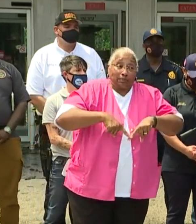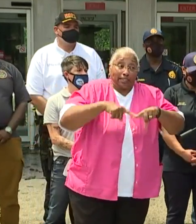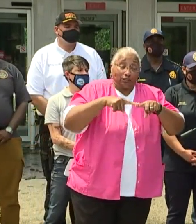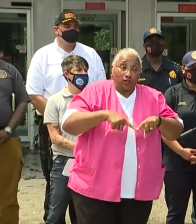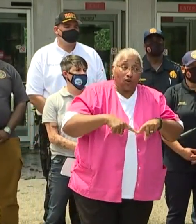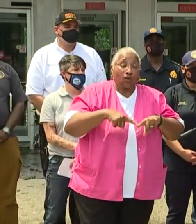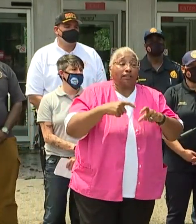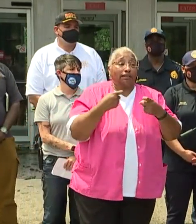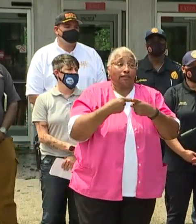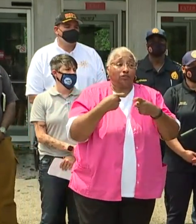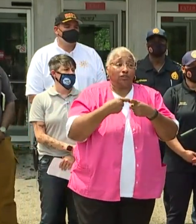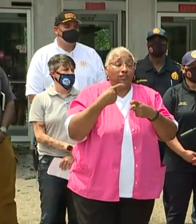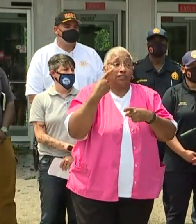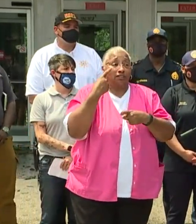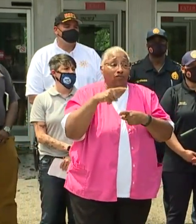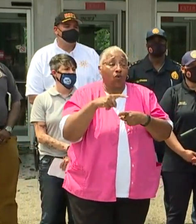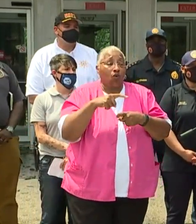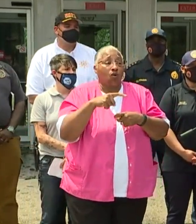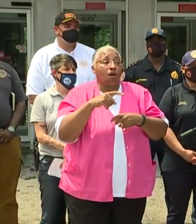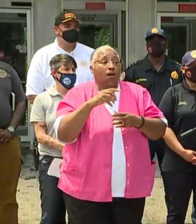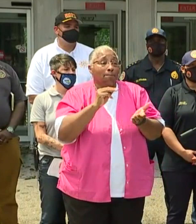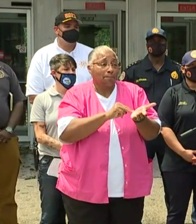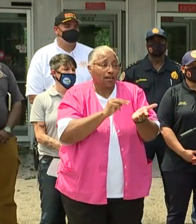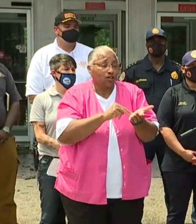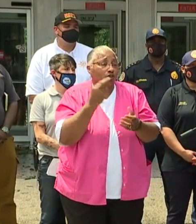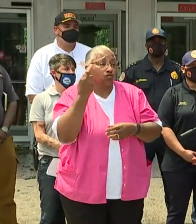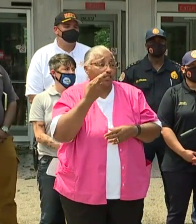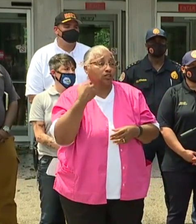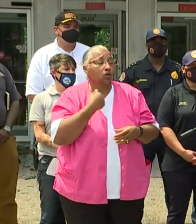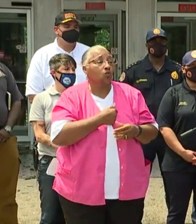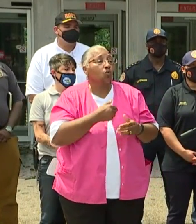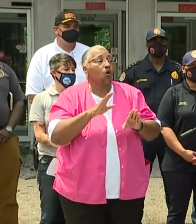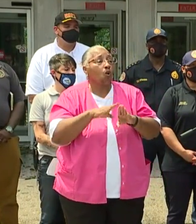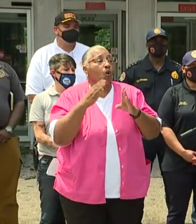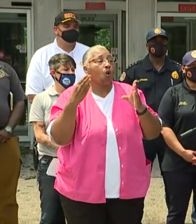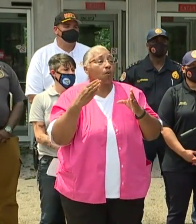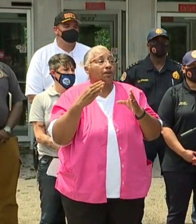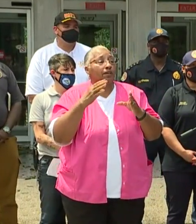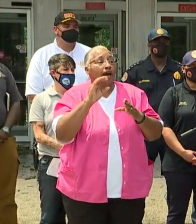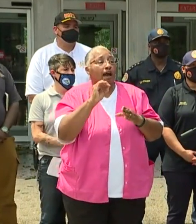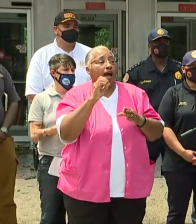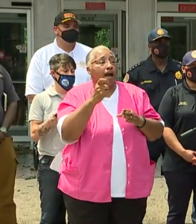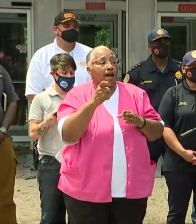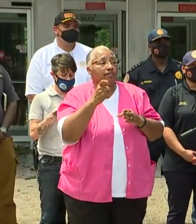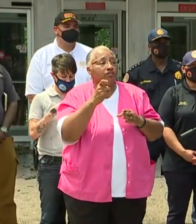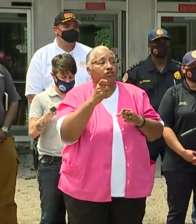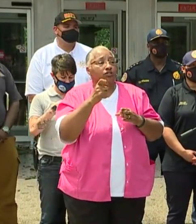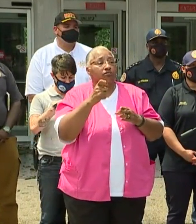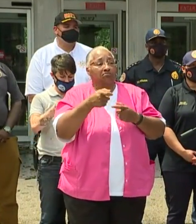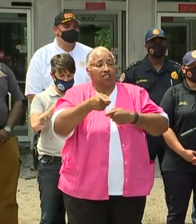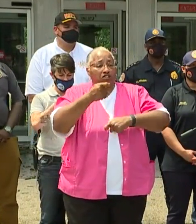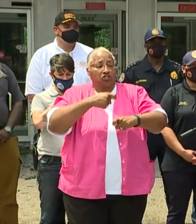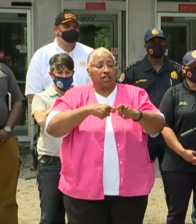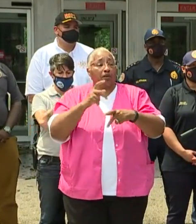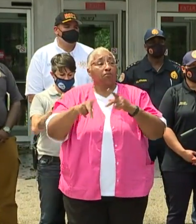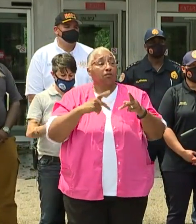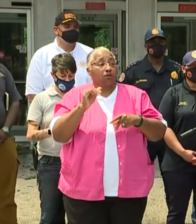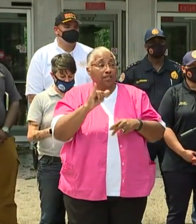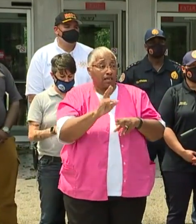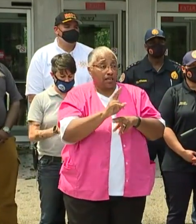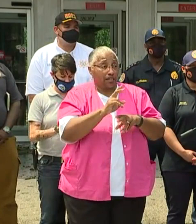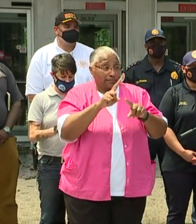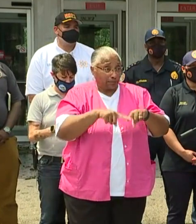medical reasons. As part of this initiative, we're opening an oxygen exchange across the city where residents who are on oxygen